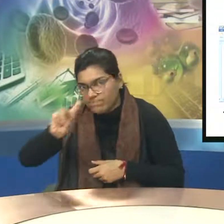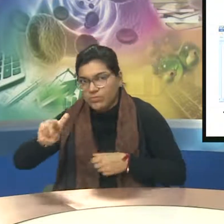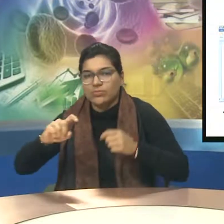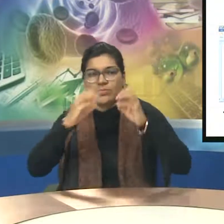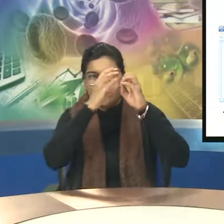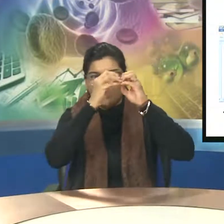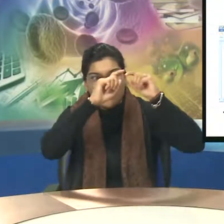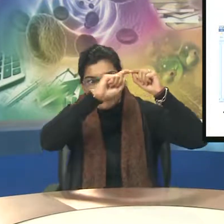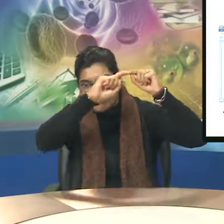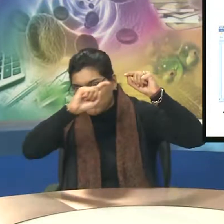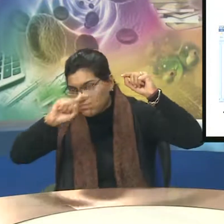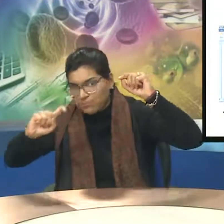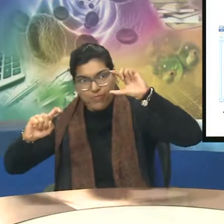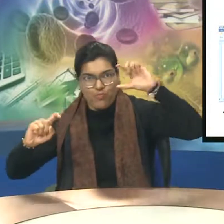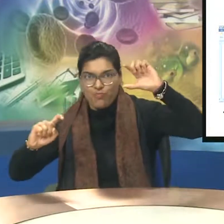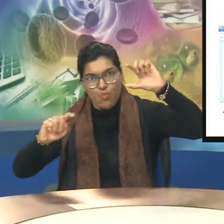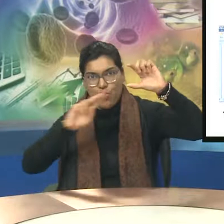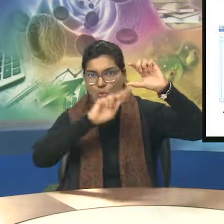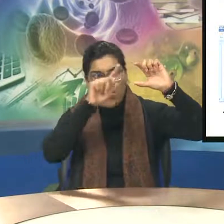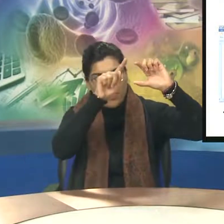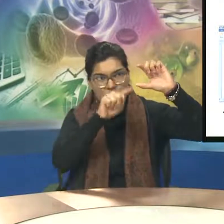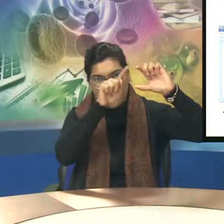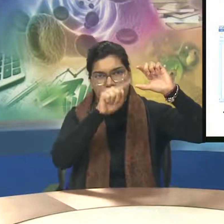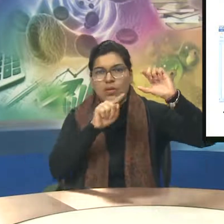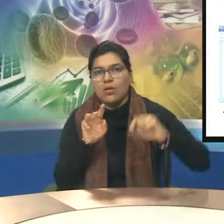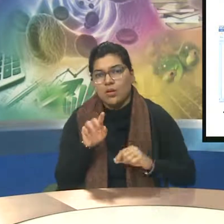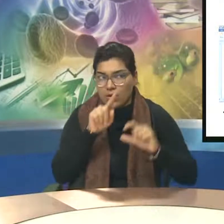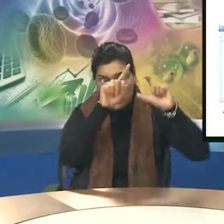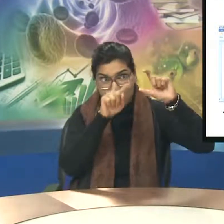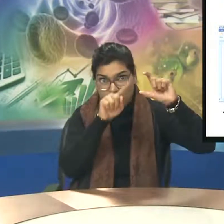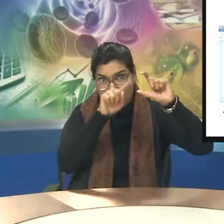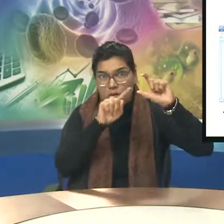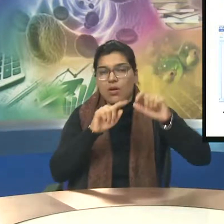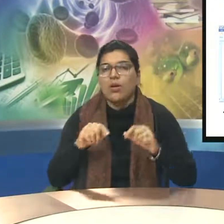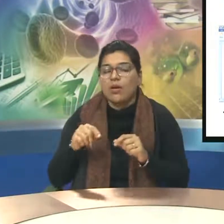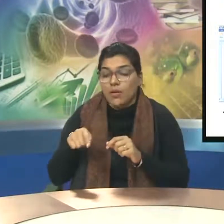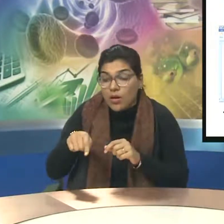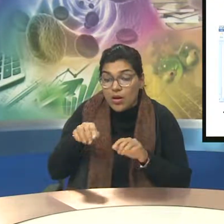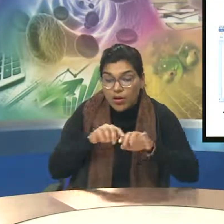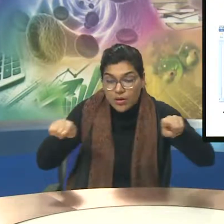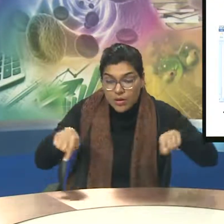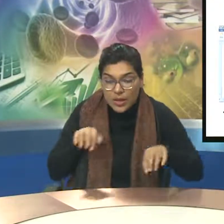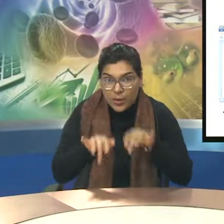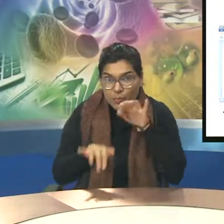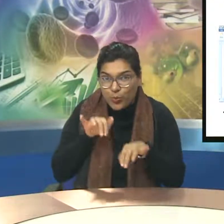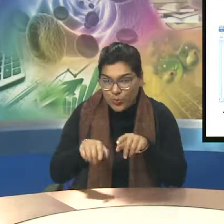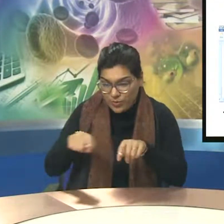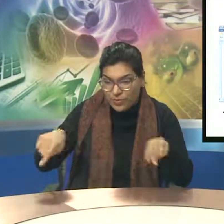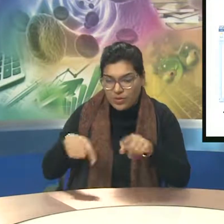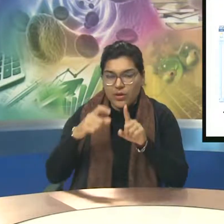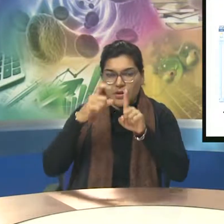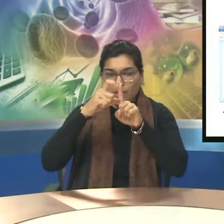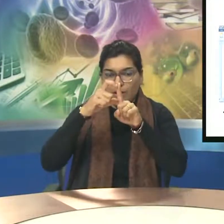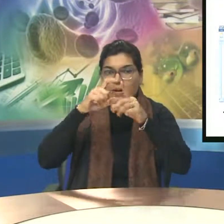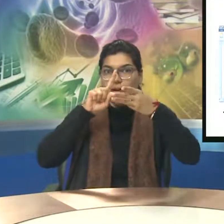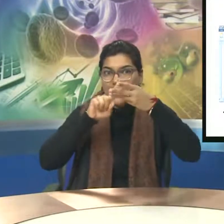not enough, or the particular line you want to delete from that paragraph. You can use